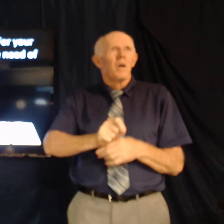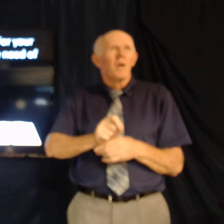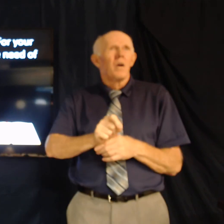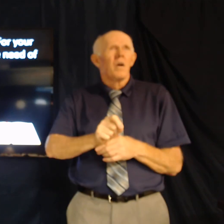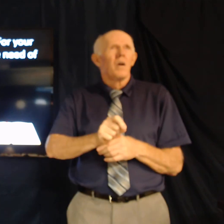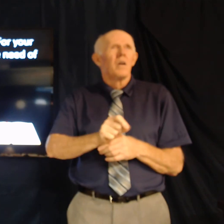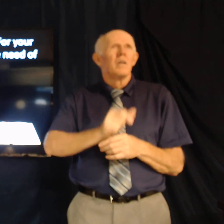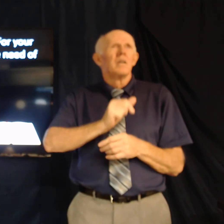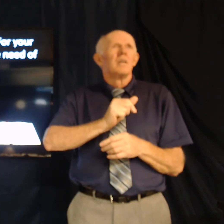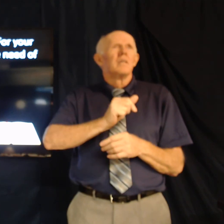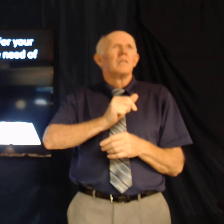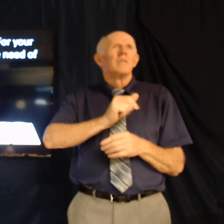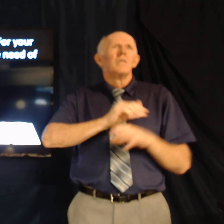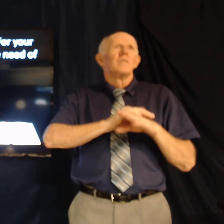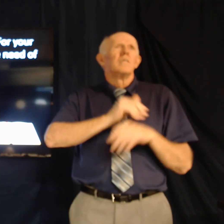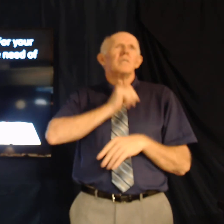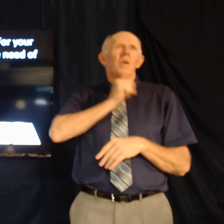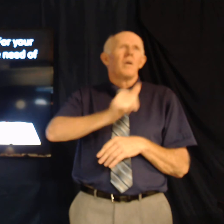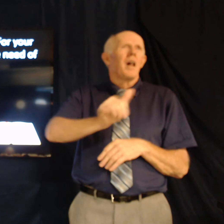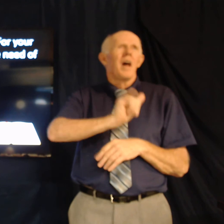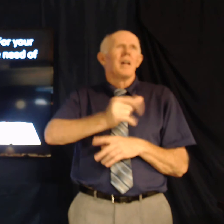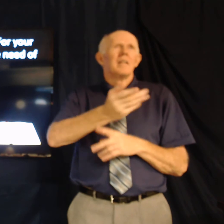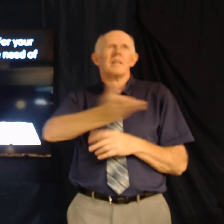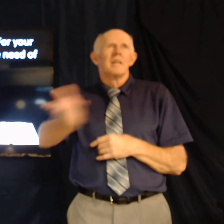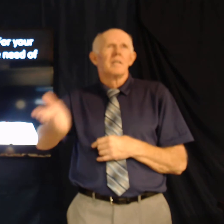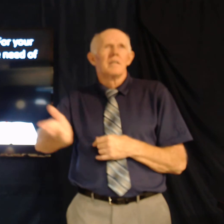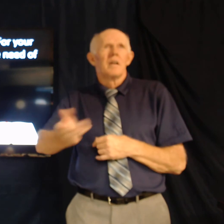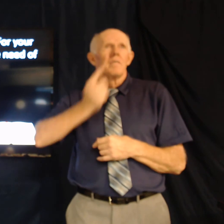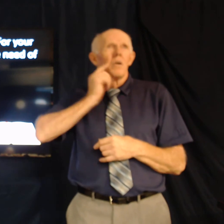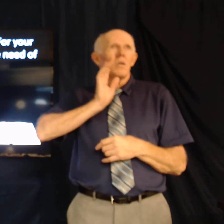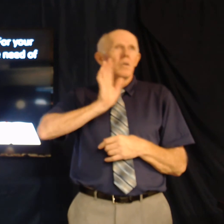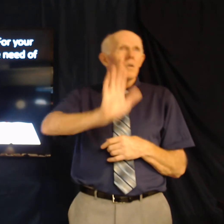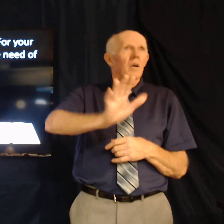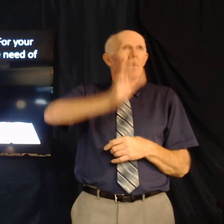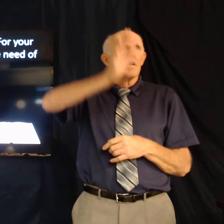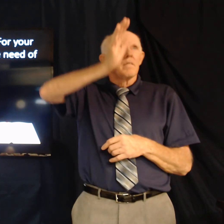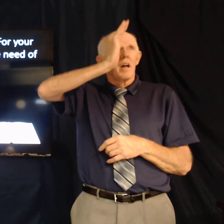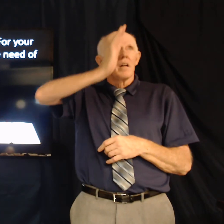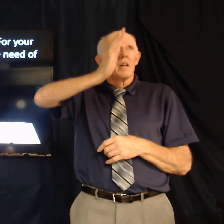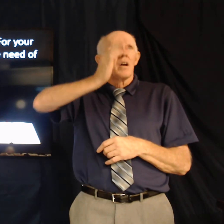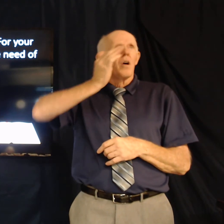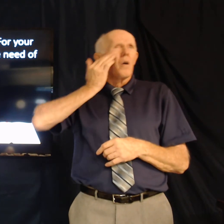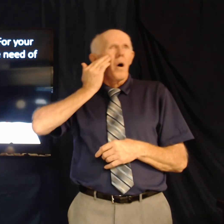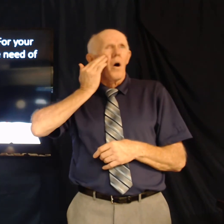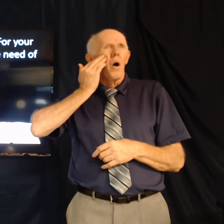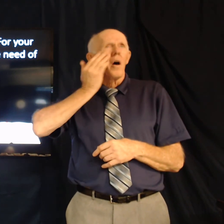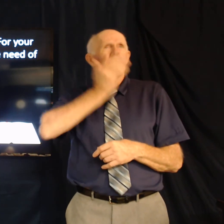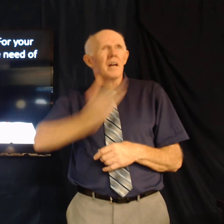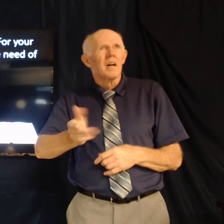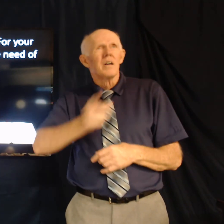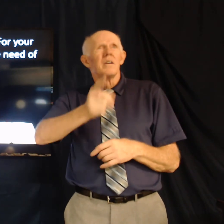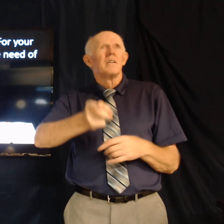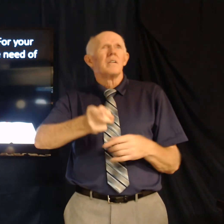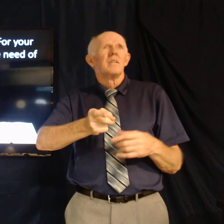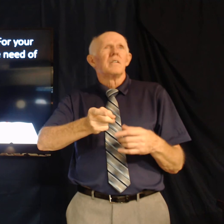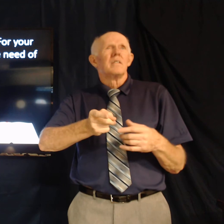Matthew 6:8-32. Therefore, do not be like them, for your Father